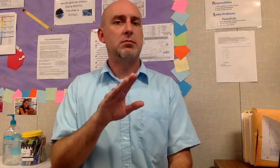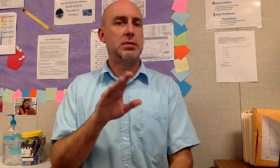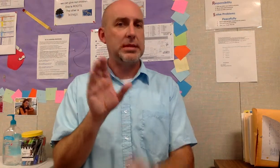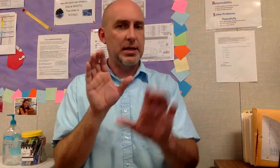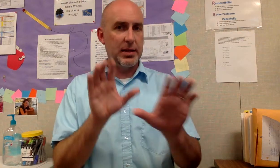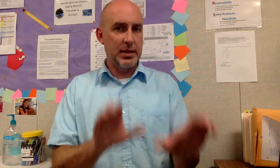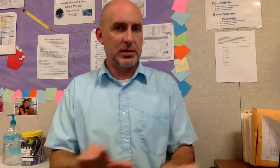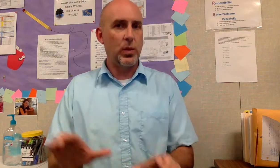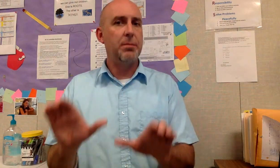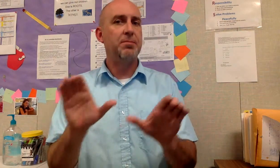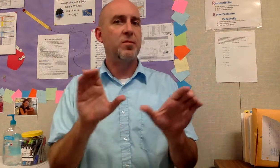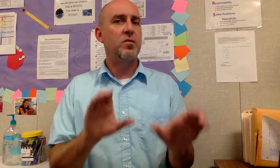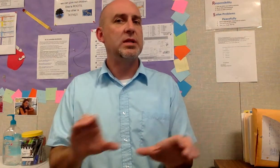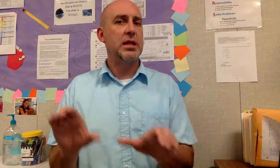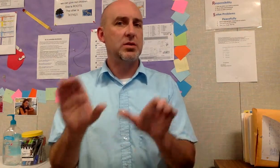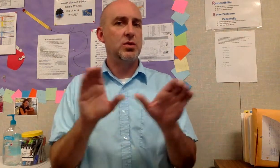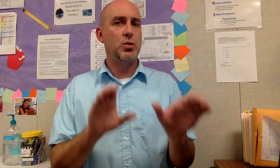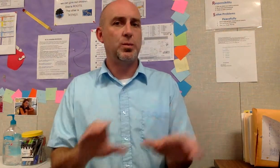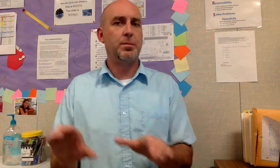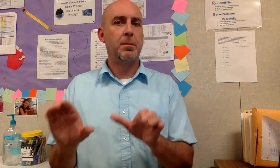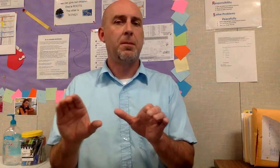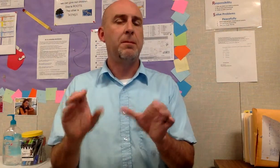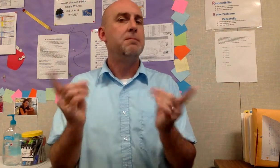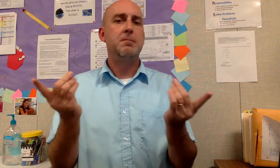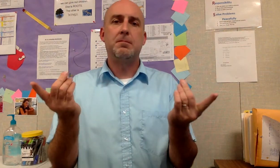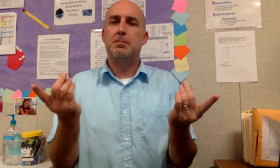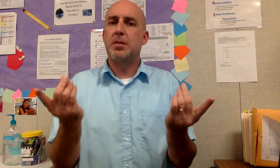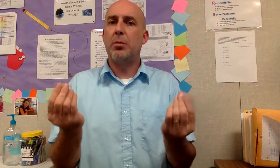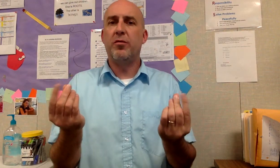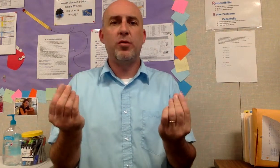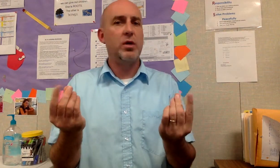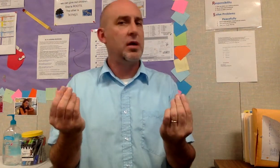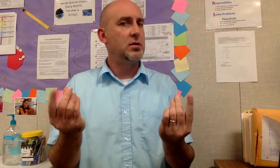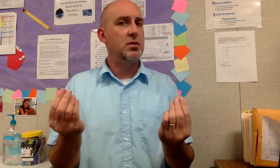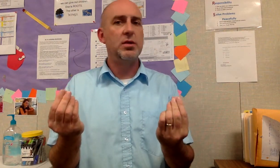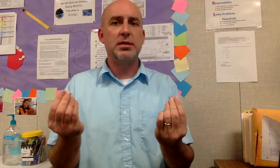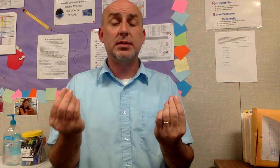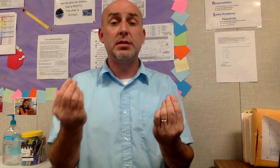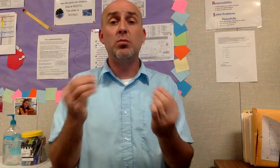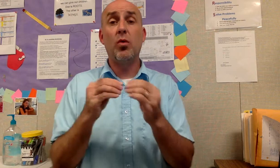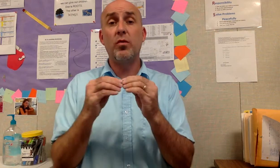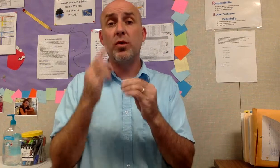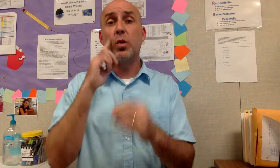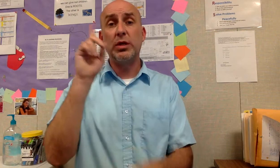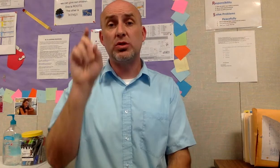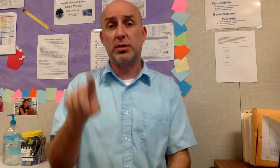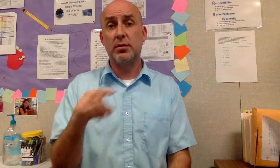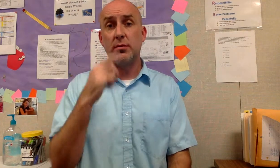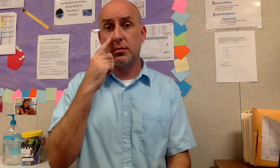sign it this way for the test. Do. I prefer not to do this. This is more for question. Okay.